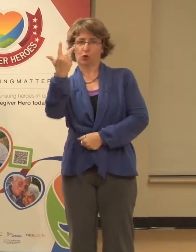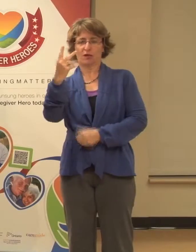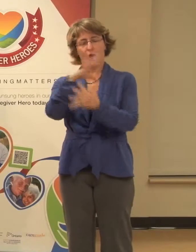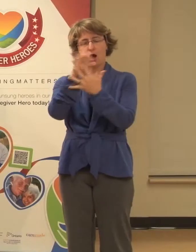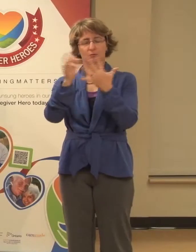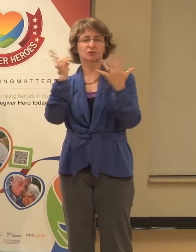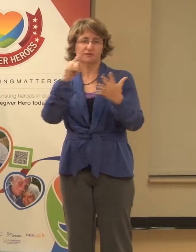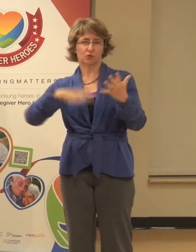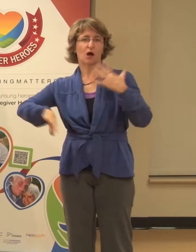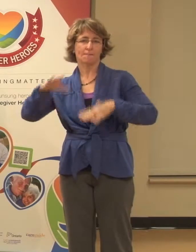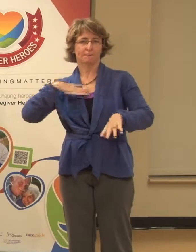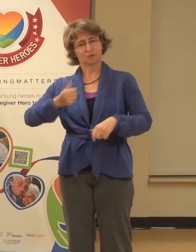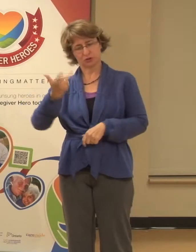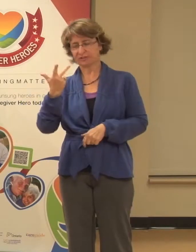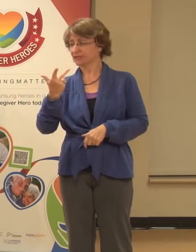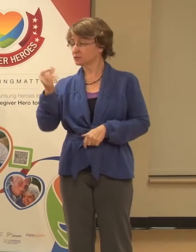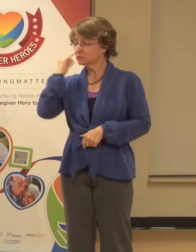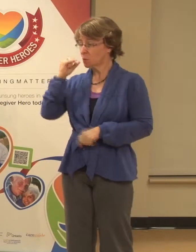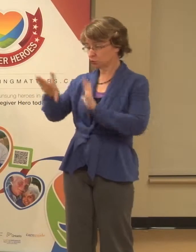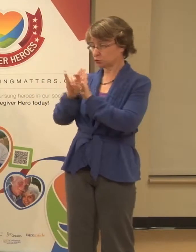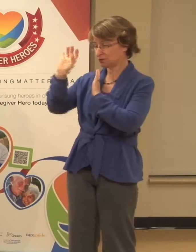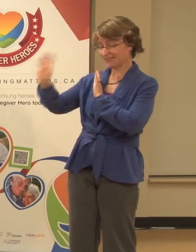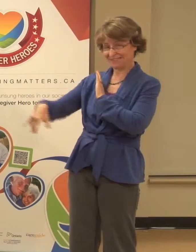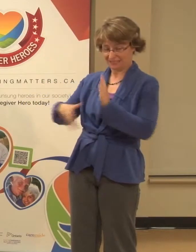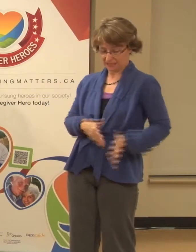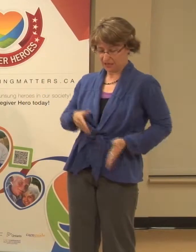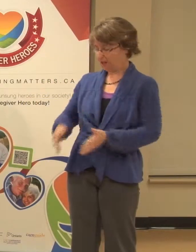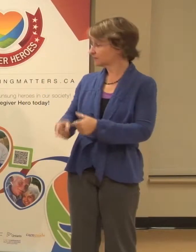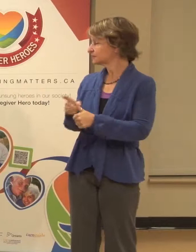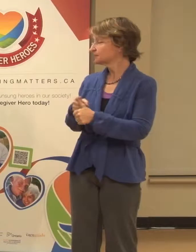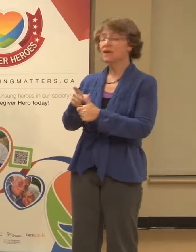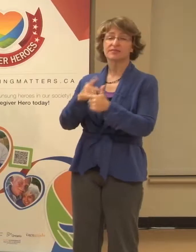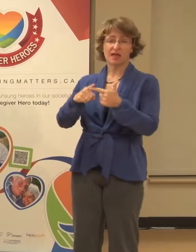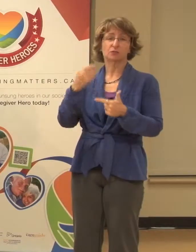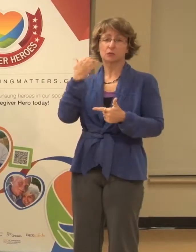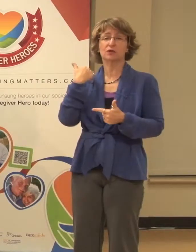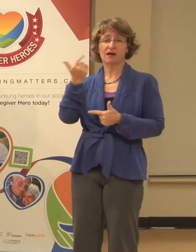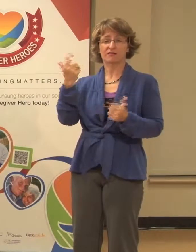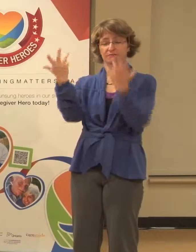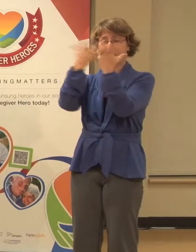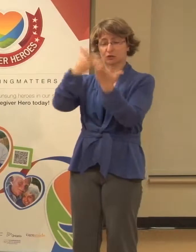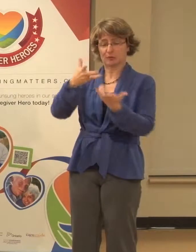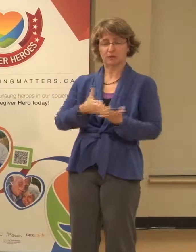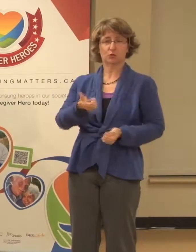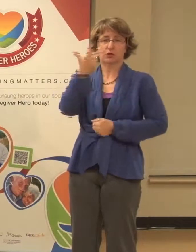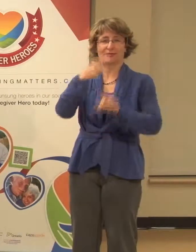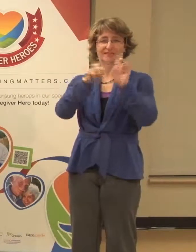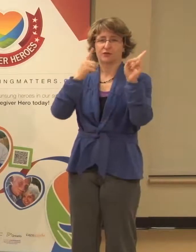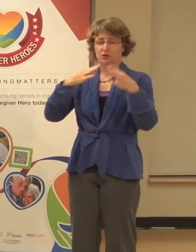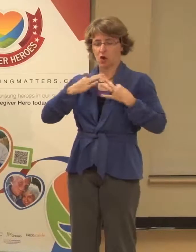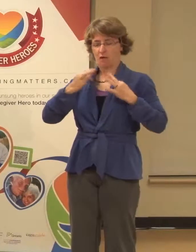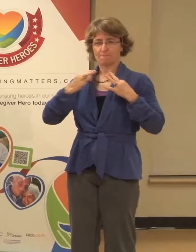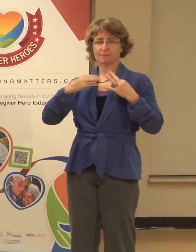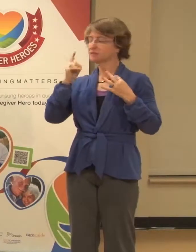would choose this, if you would choose these slacks or these pants, then we would be able to provide you with 3 tops that